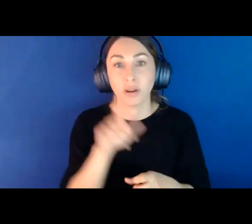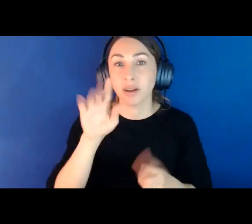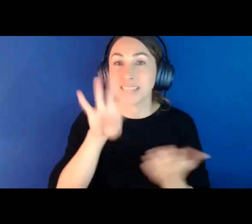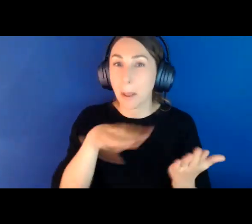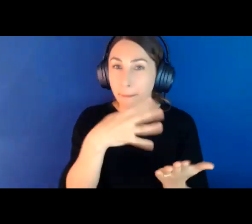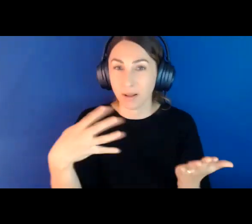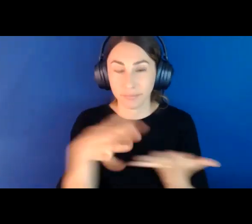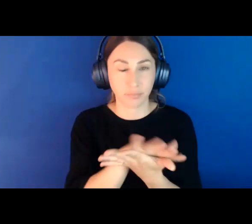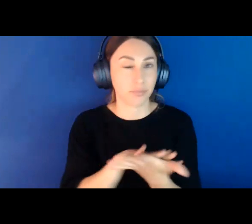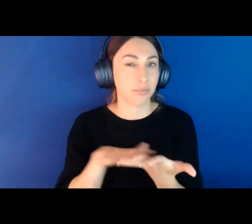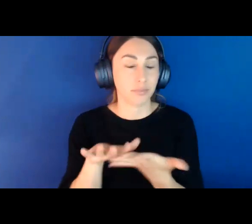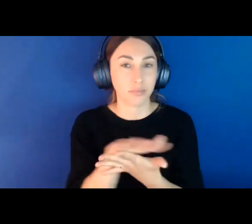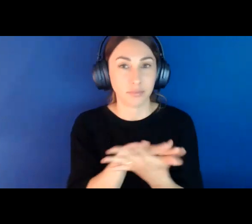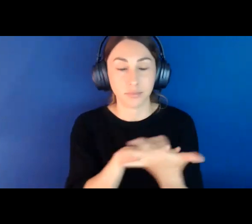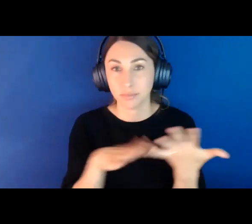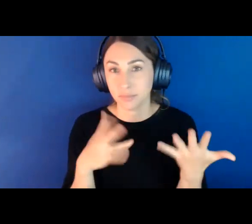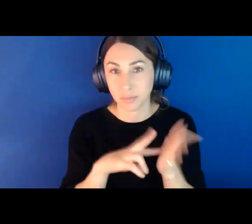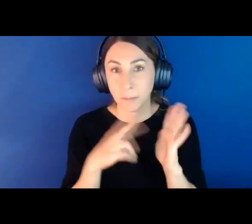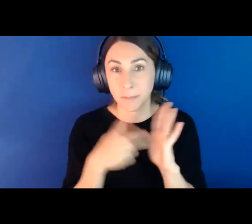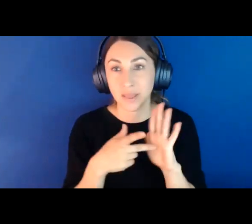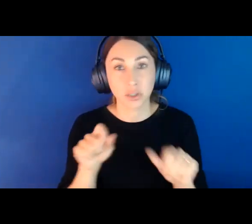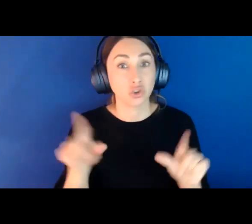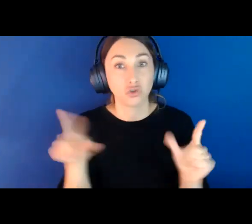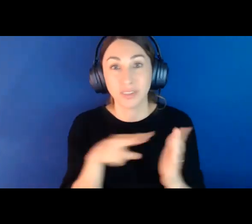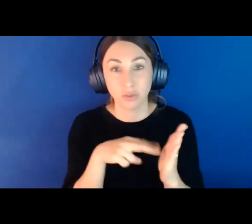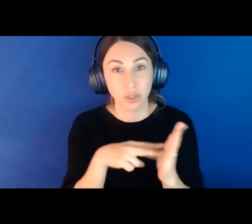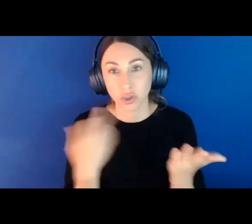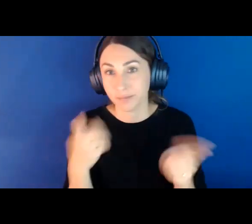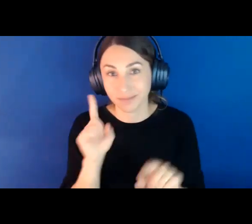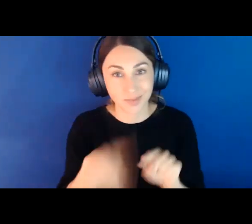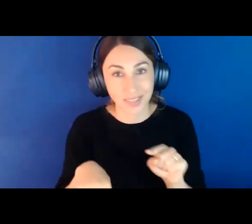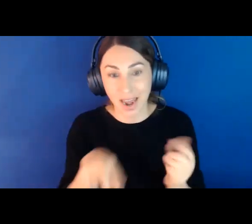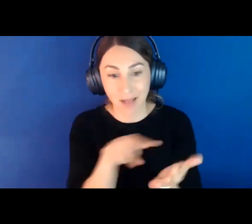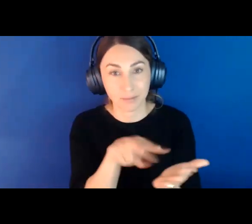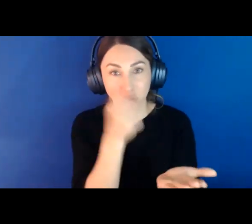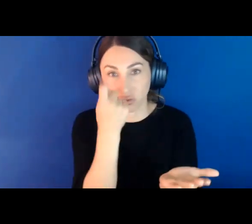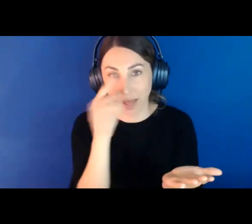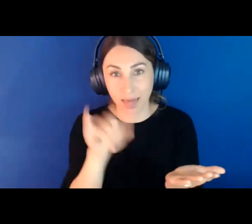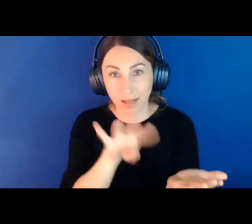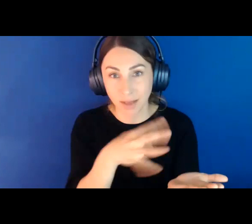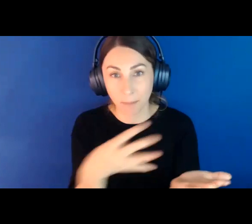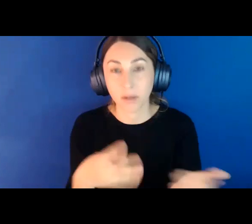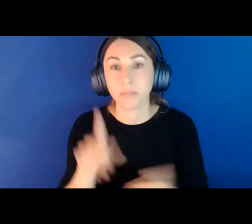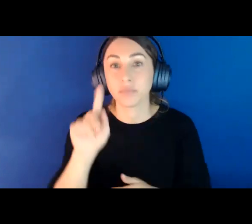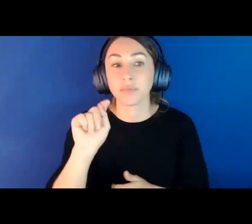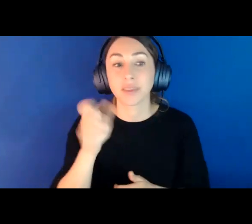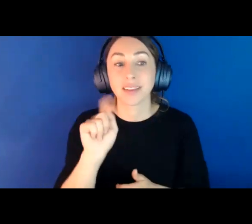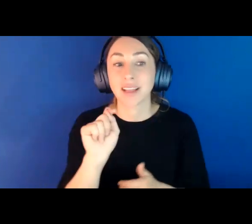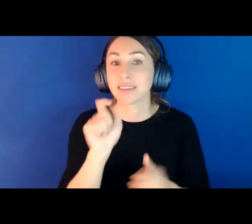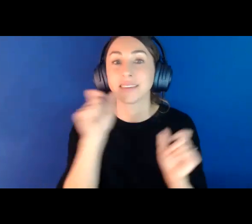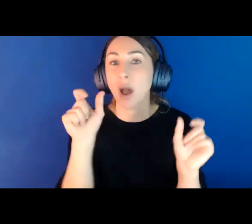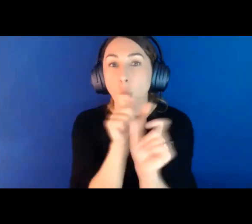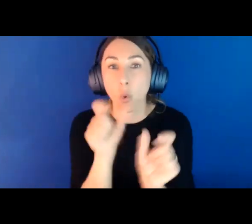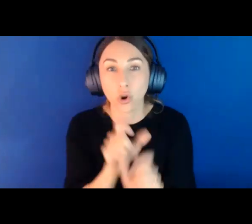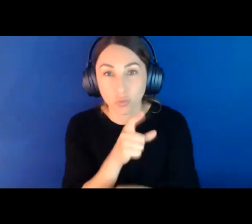So tables that cannot be read at all. There is text not ordered correctly